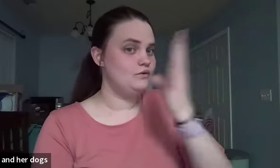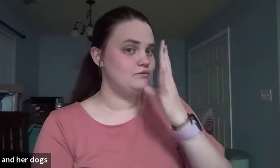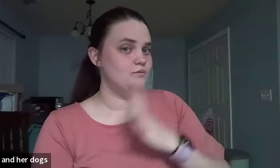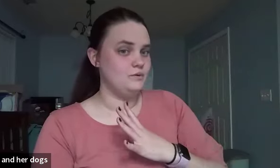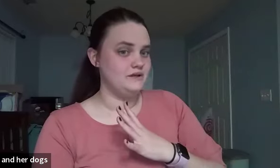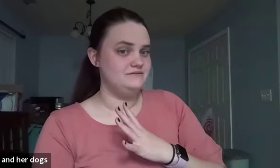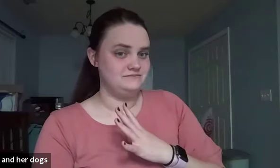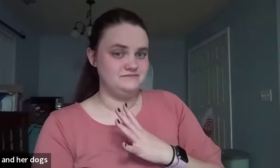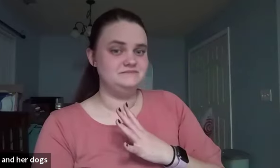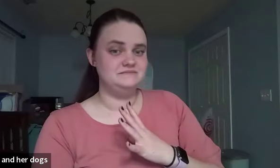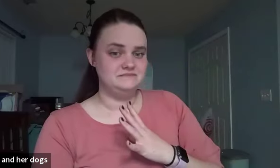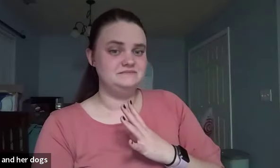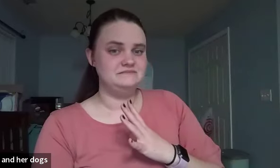Wolf, woman.